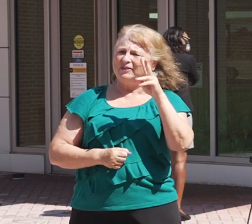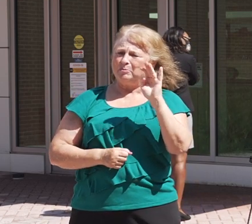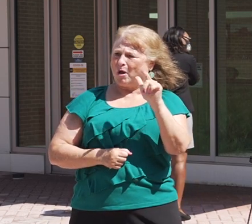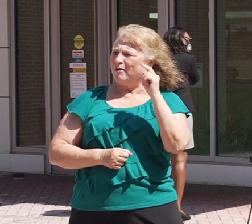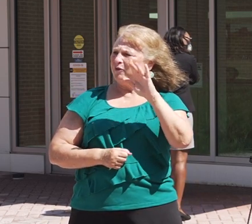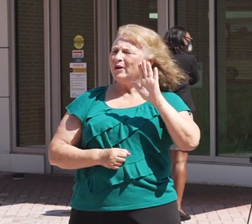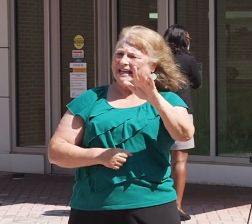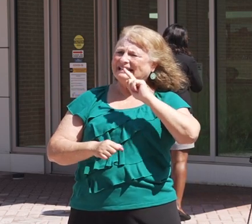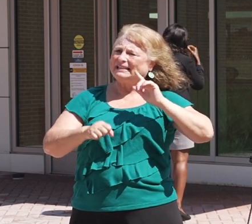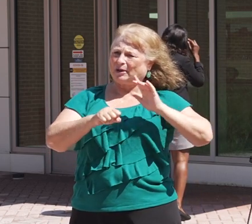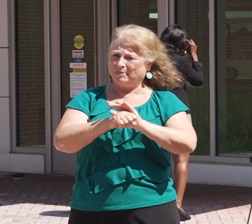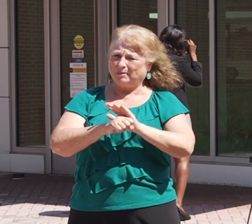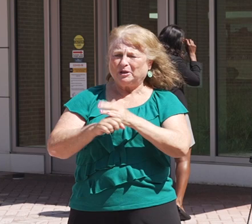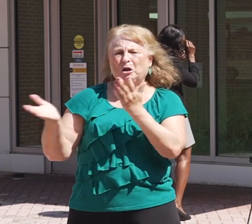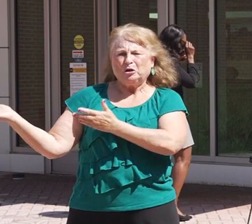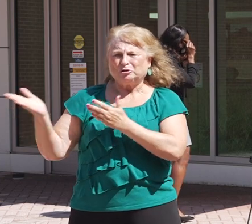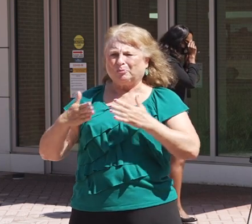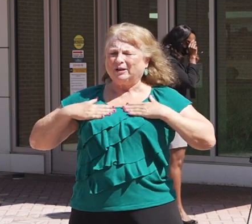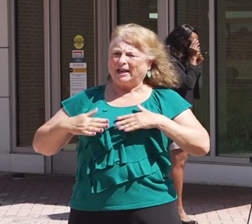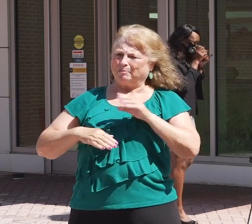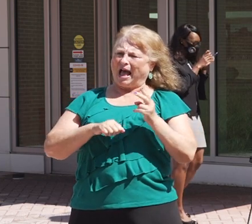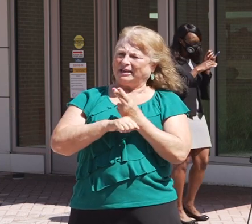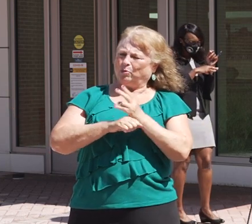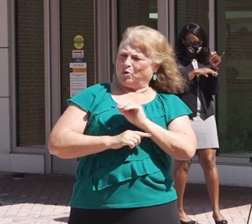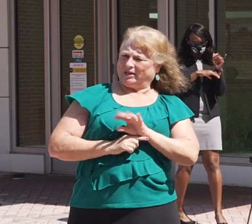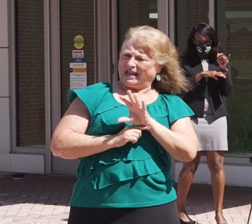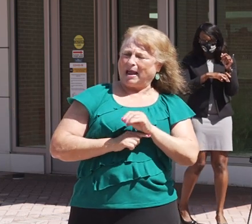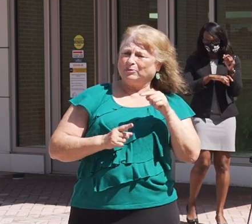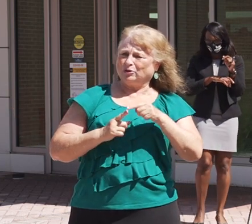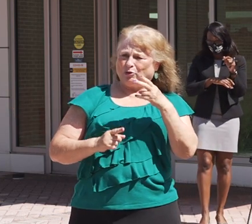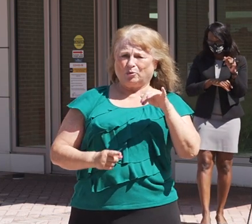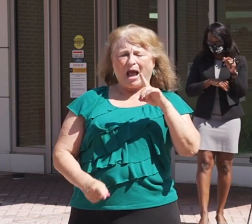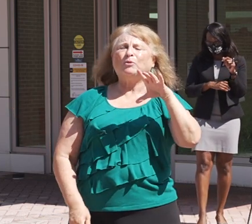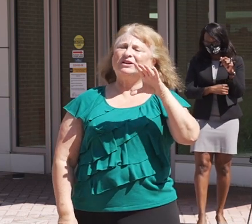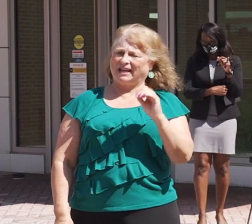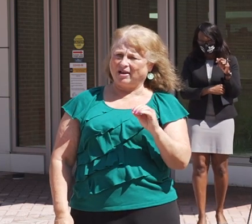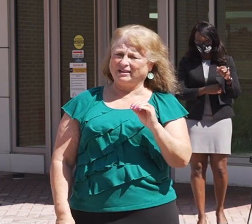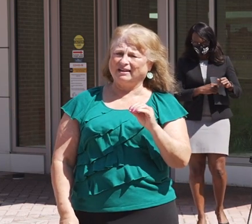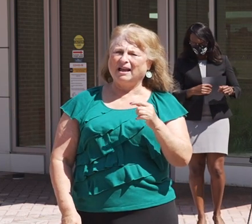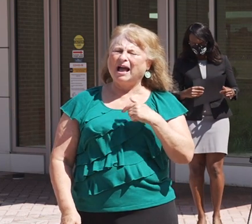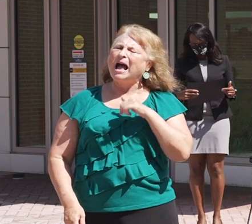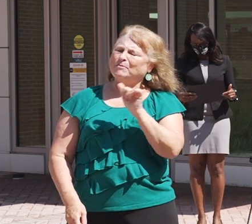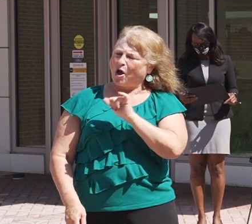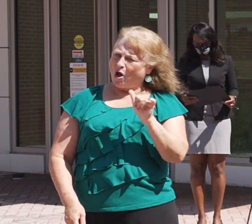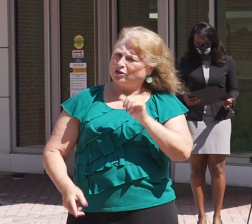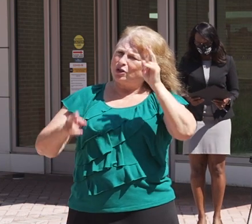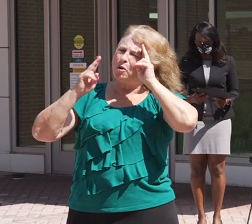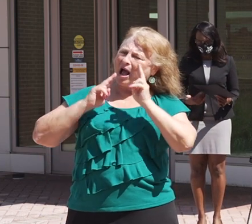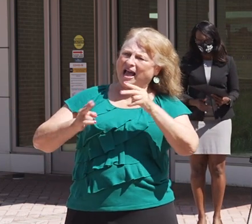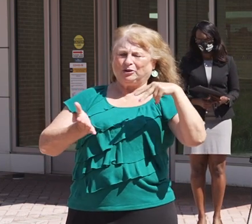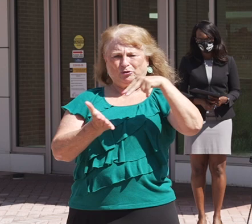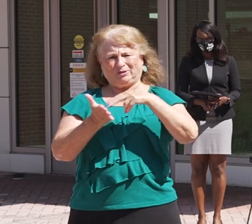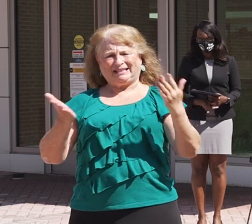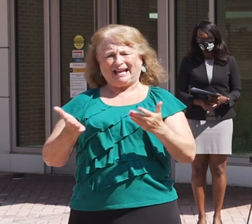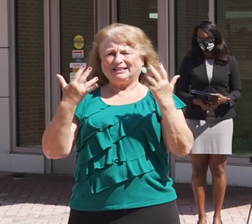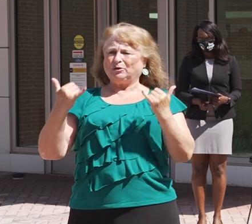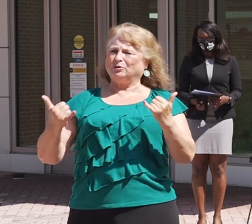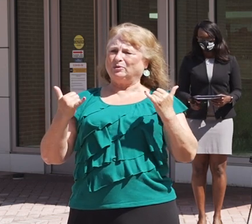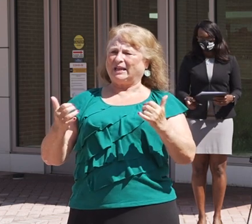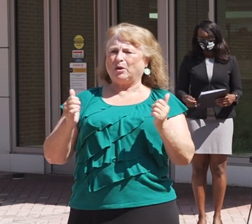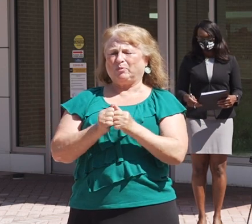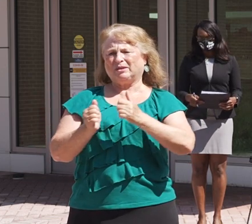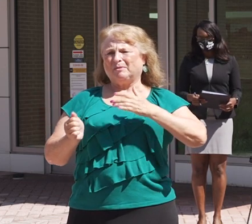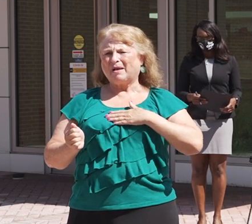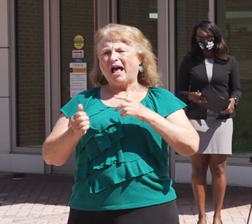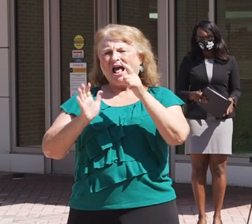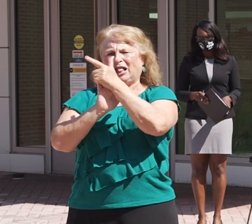for his commitment to bringing body-worn cameras to Howard County. I'm also honored to stand here today with